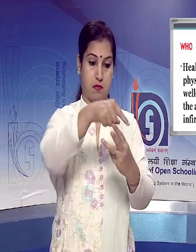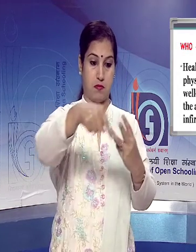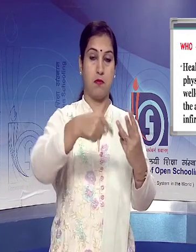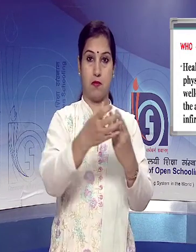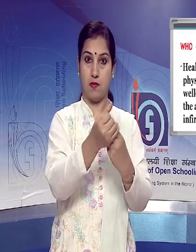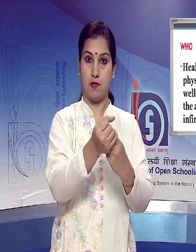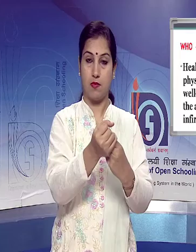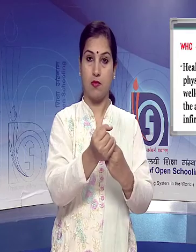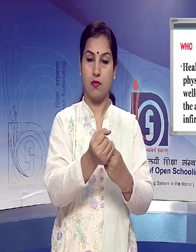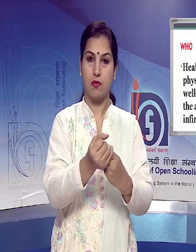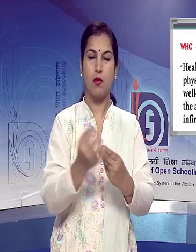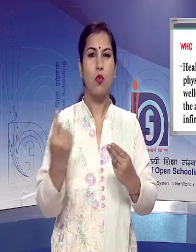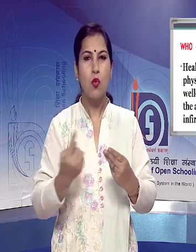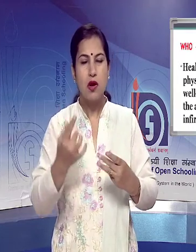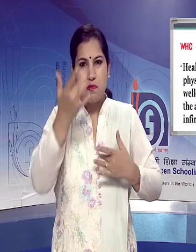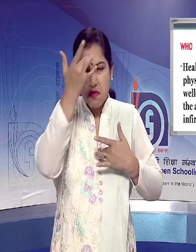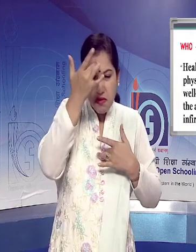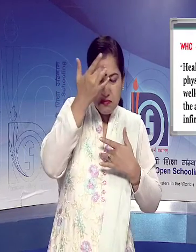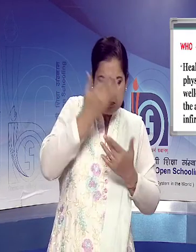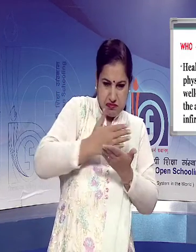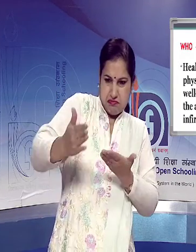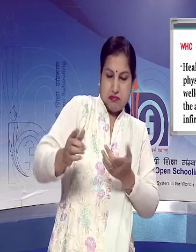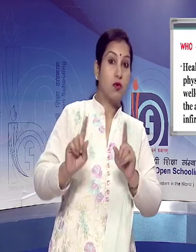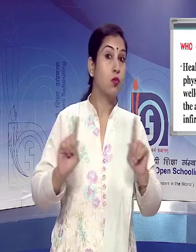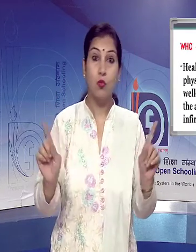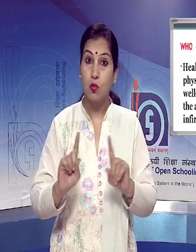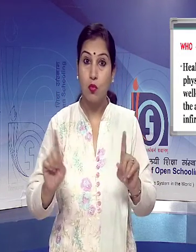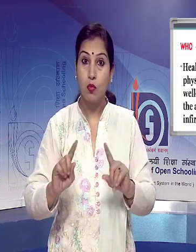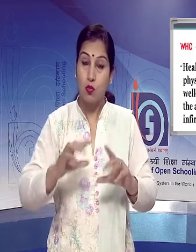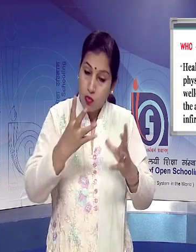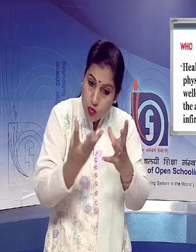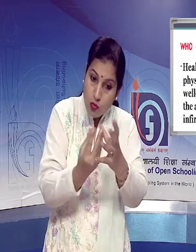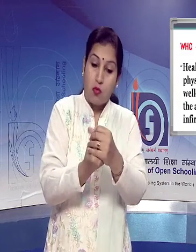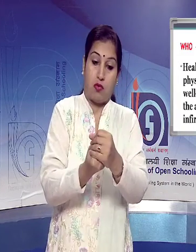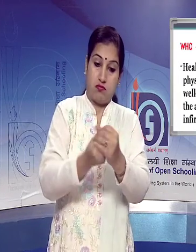and not merely the absence of disease or infirmity.